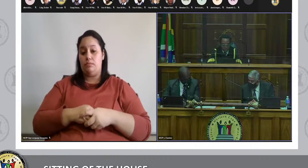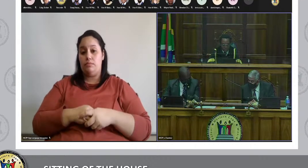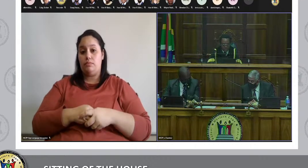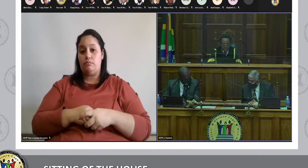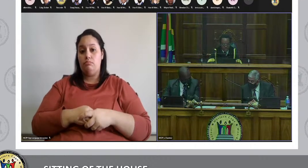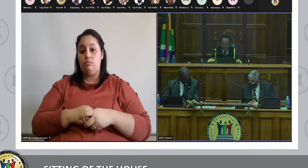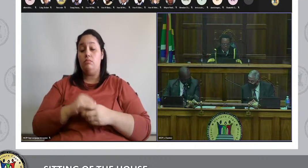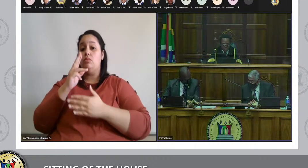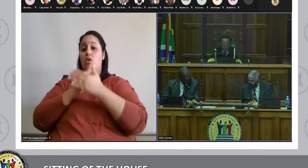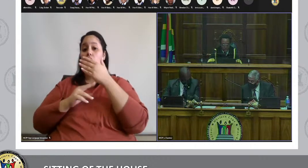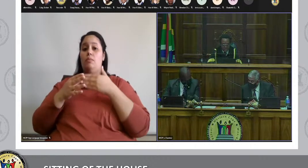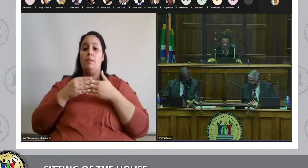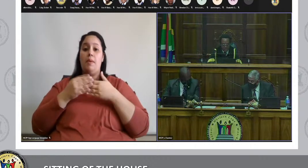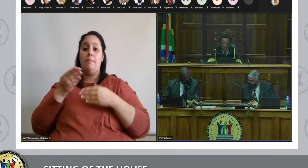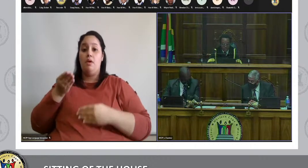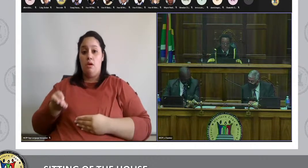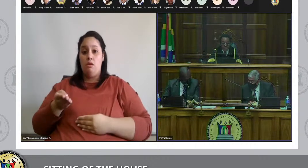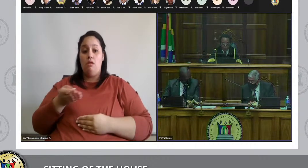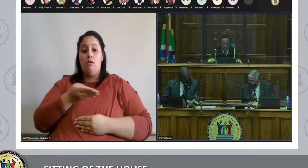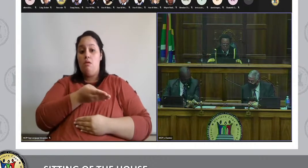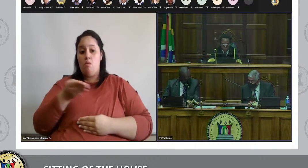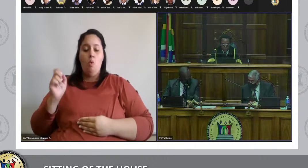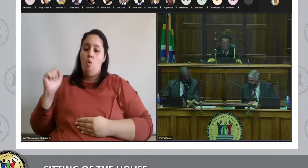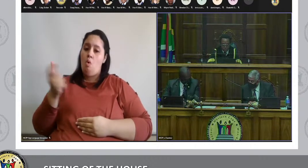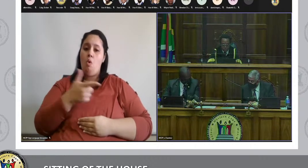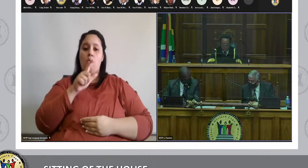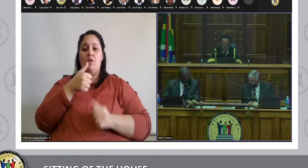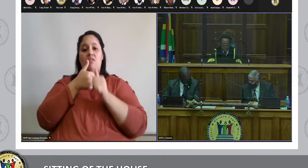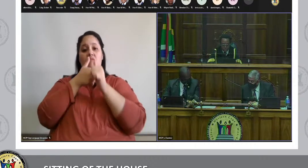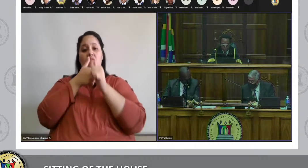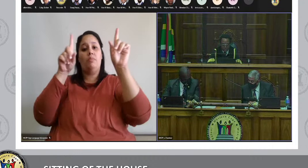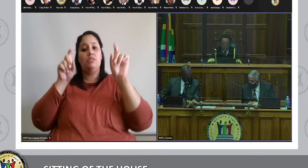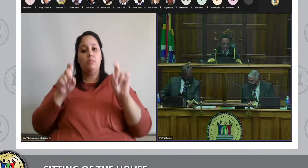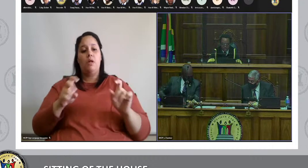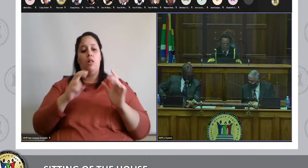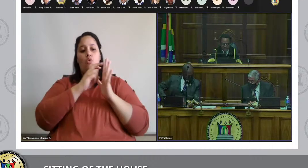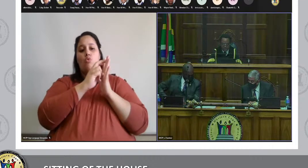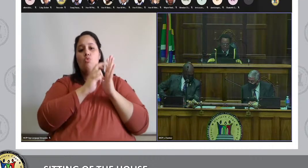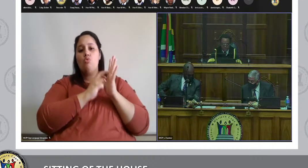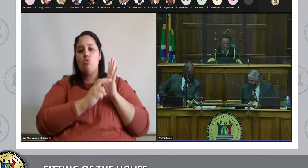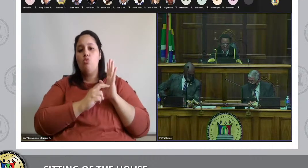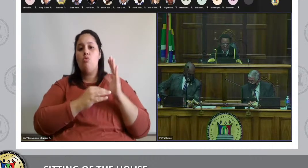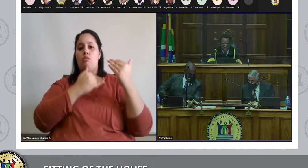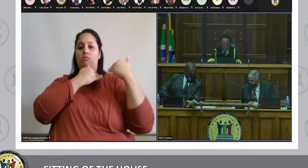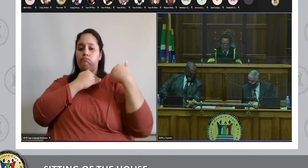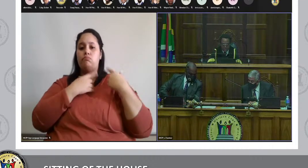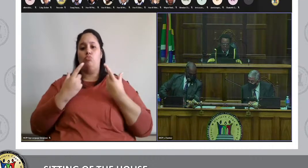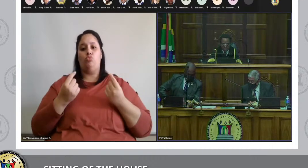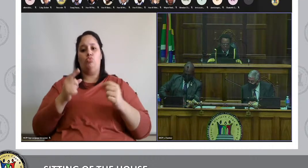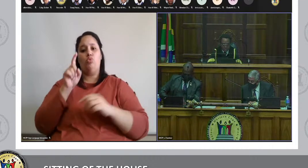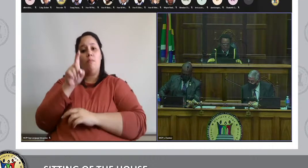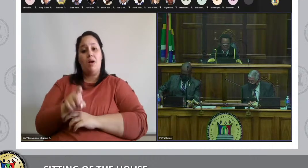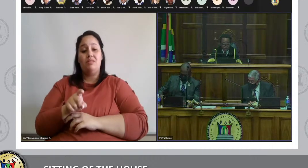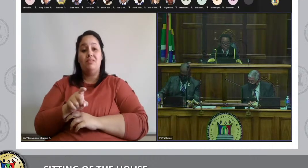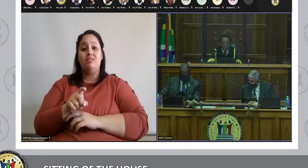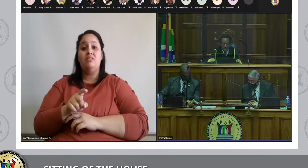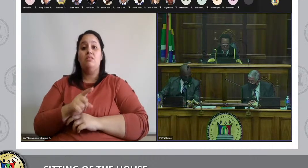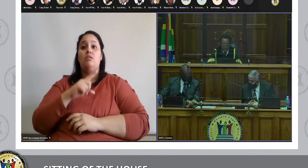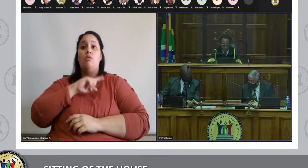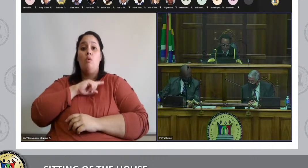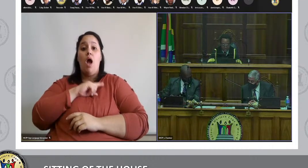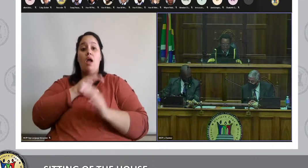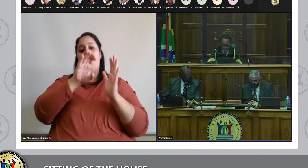The honorable members have to abide by the principles, the rules and obligations set out in the Code